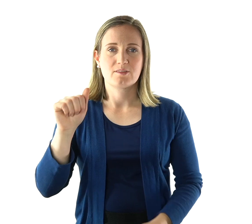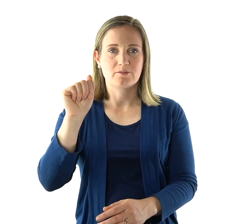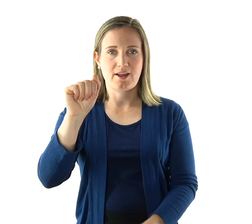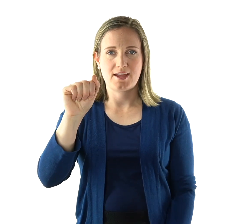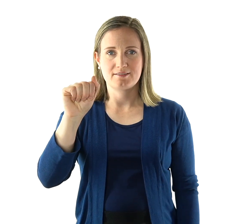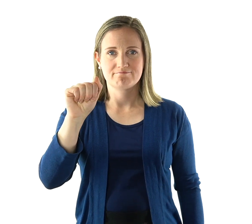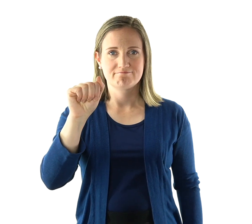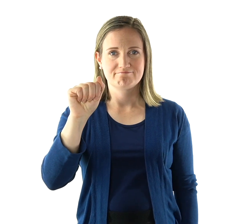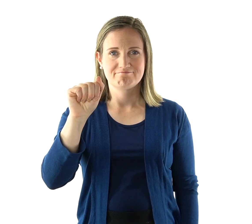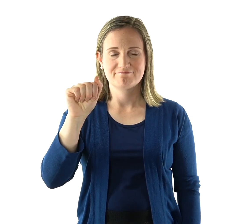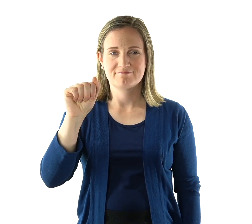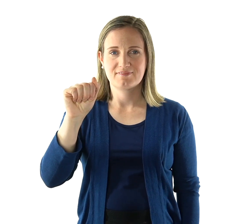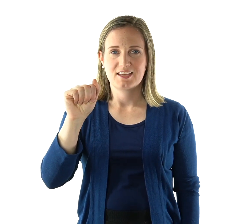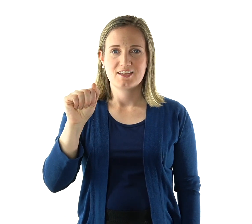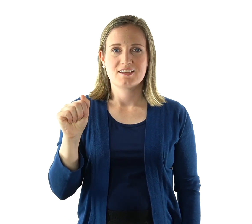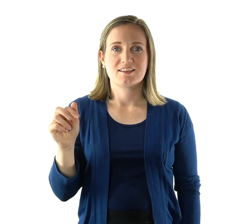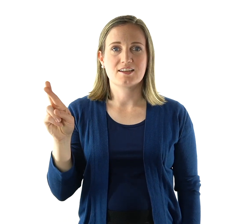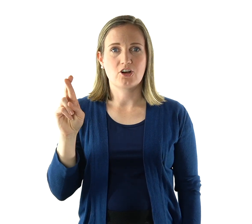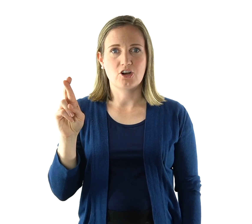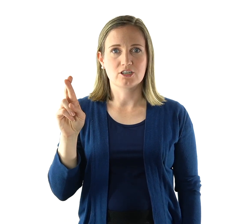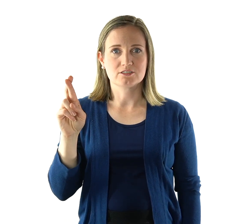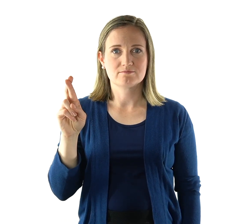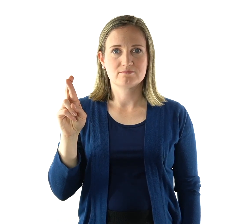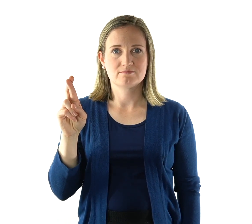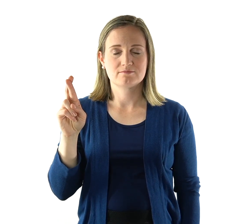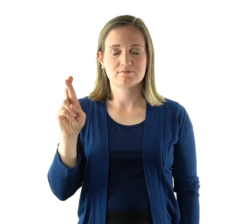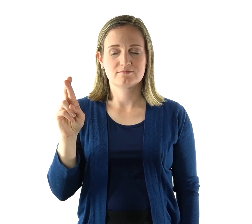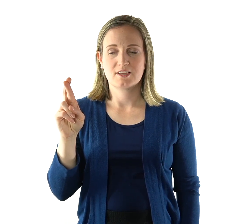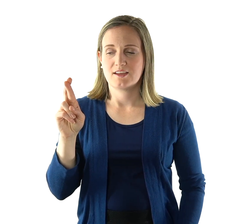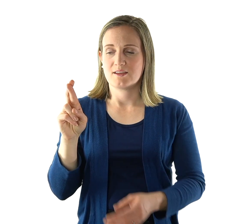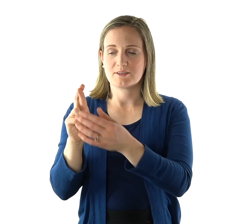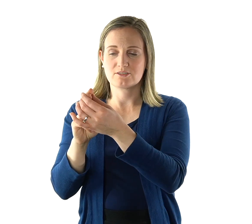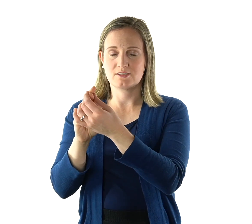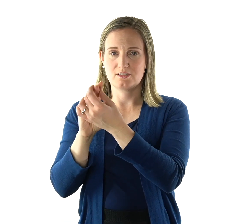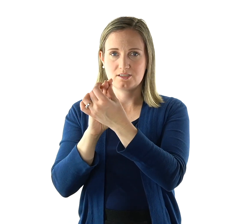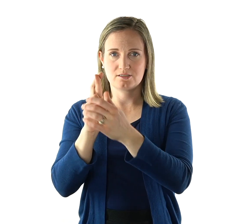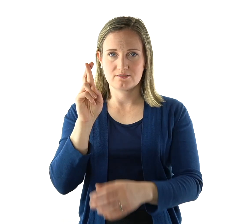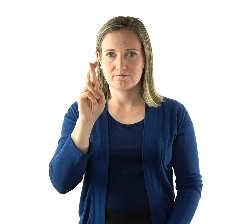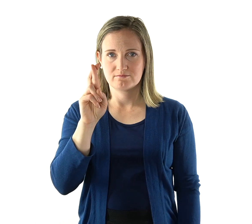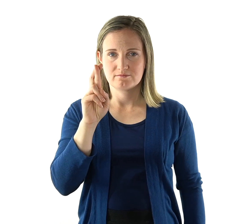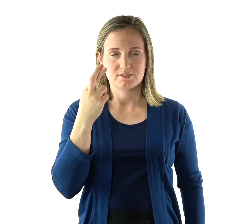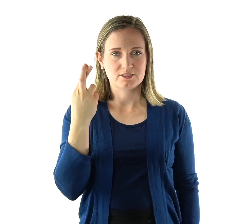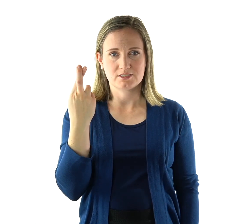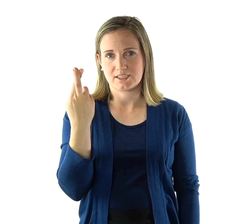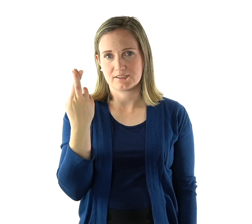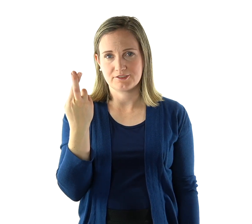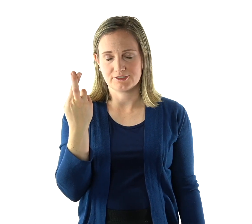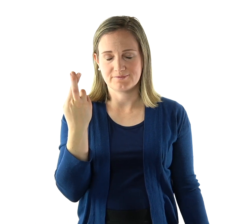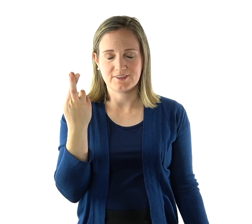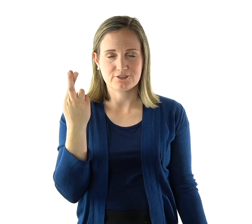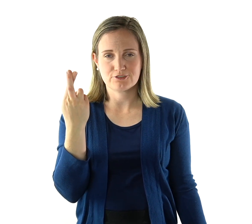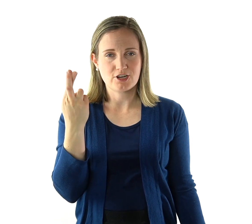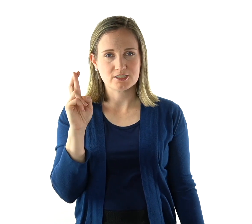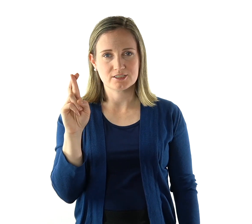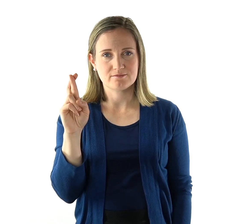Or A. And then R. Make sure that this is just like your fingers are crossed.